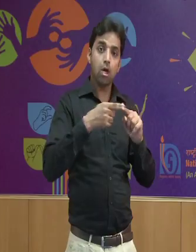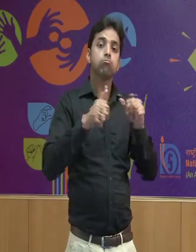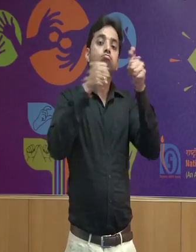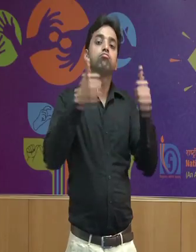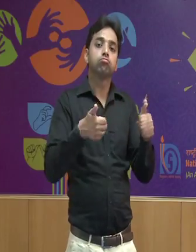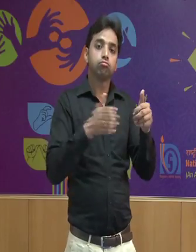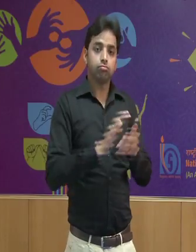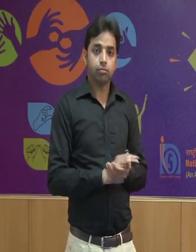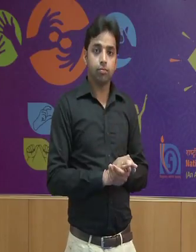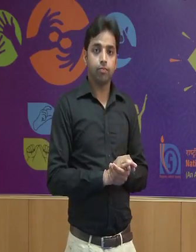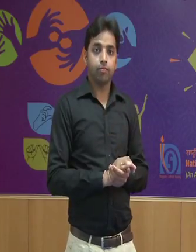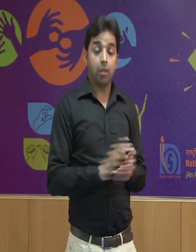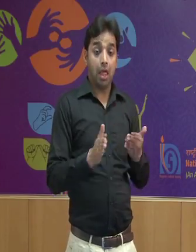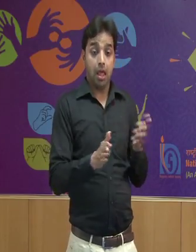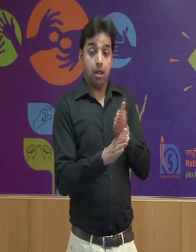and its result on the society.